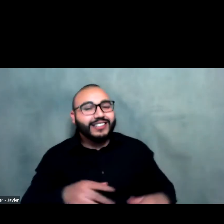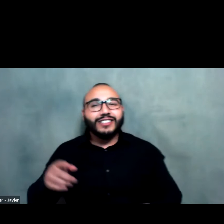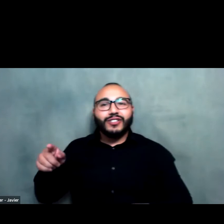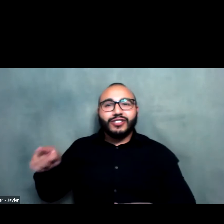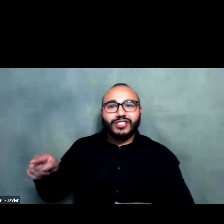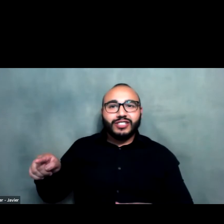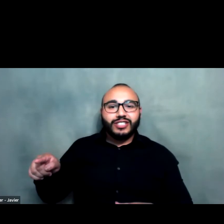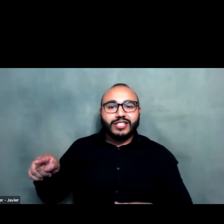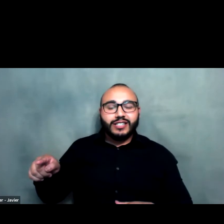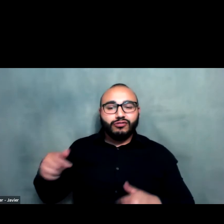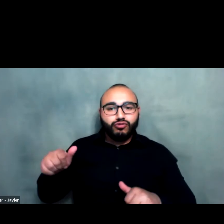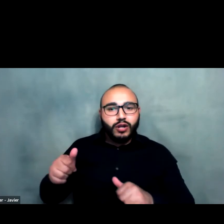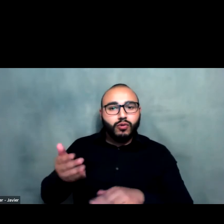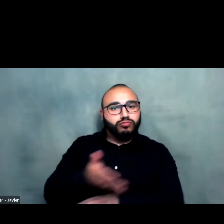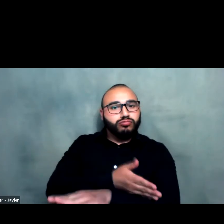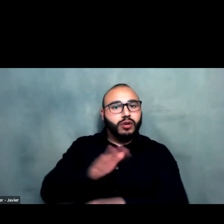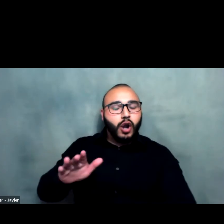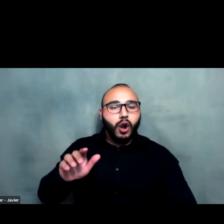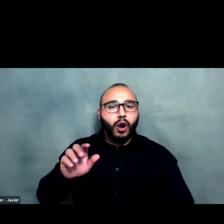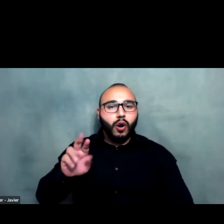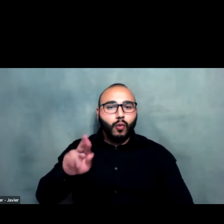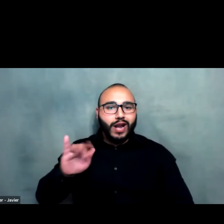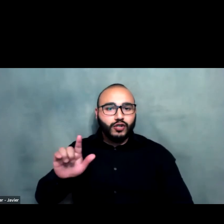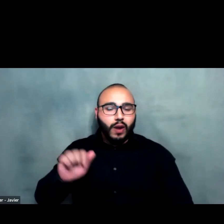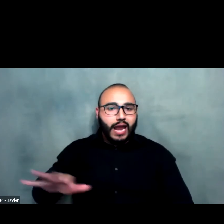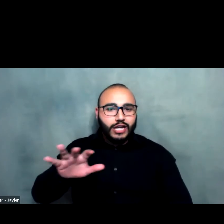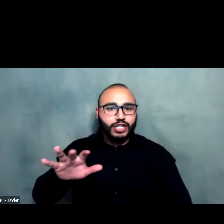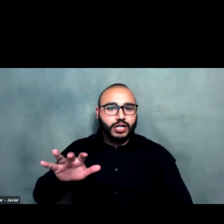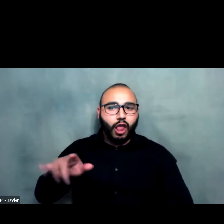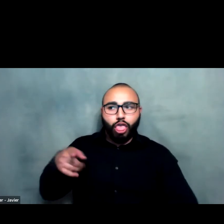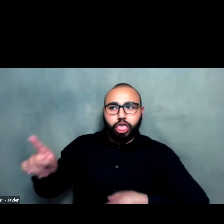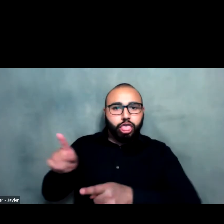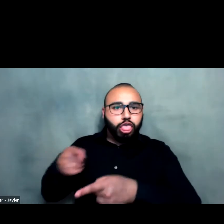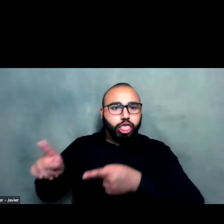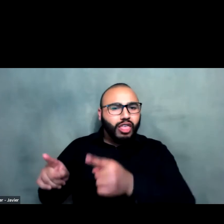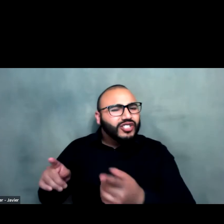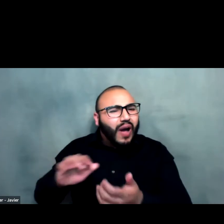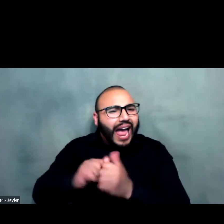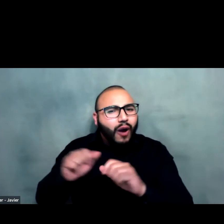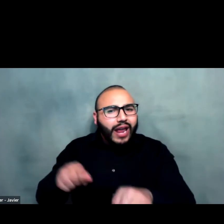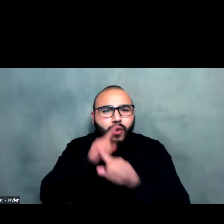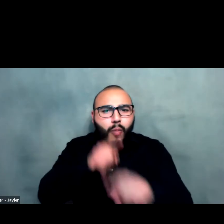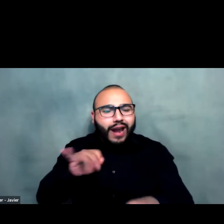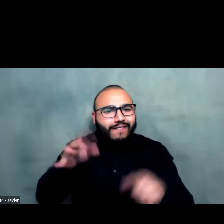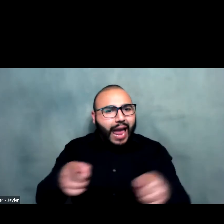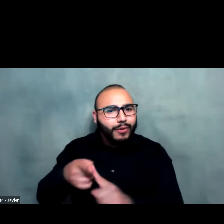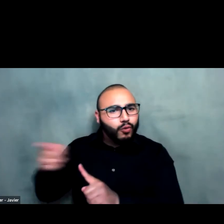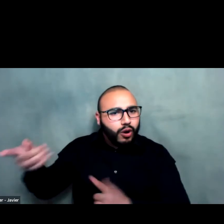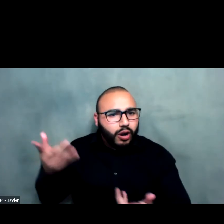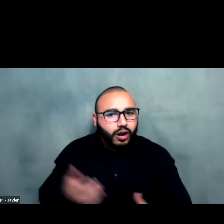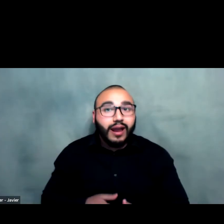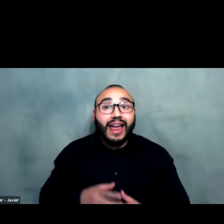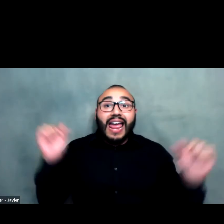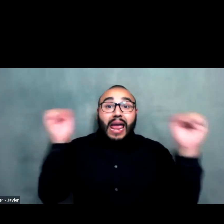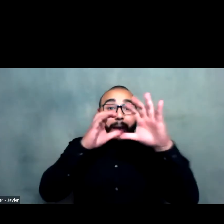racial slurs. And if she's told that in public, she's probably not gonna even know how to report it, right? Imagine if you were in a foreign country and you were told a